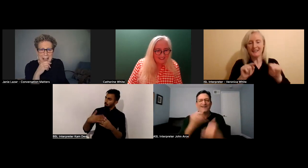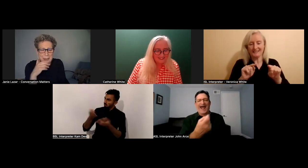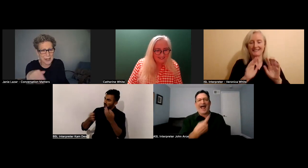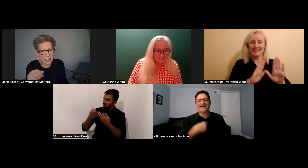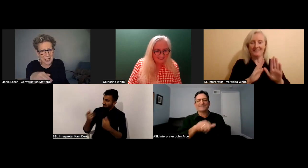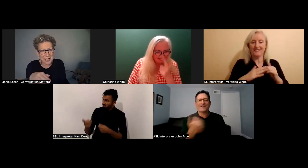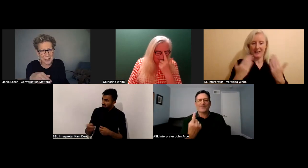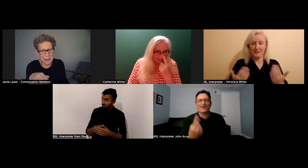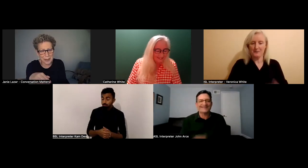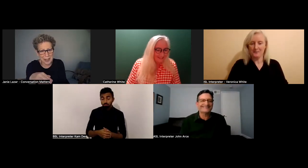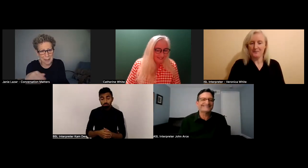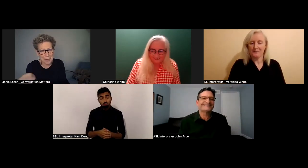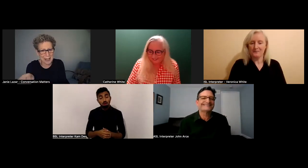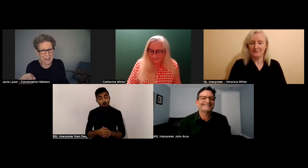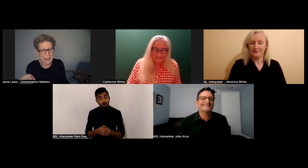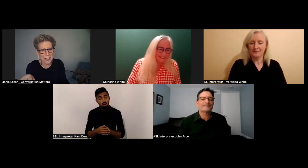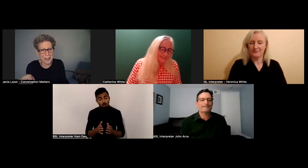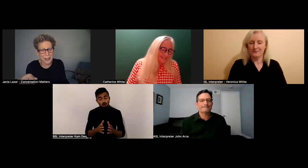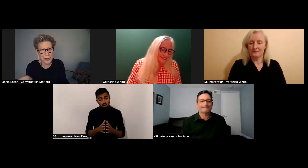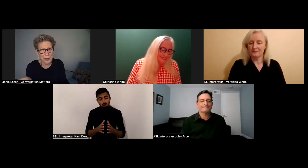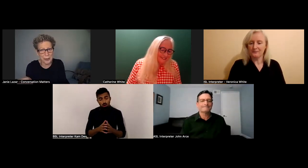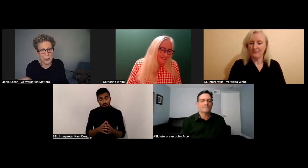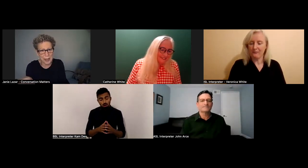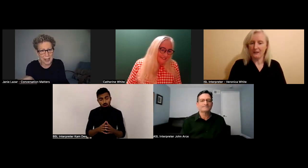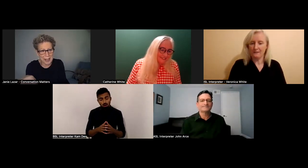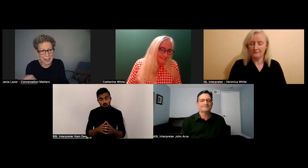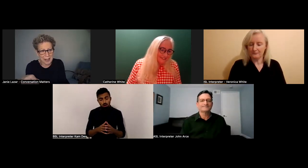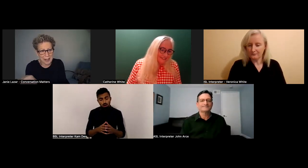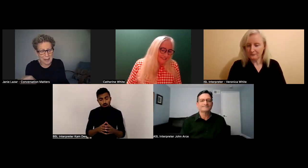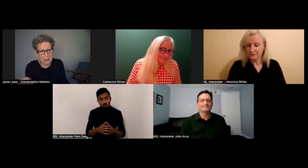I suppose I'd like to come back to